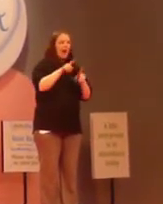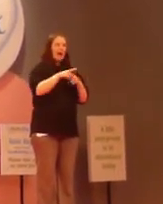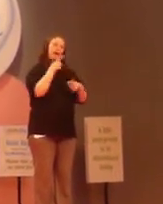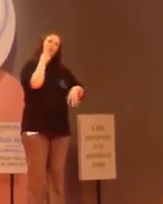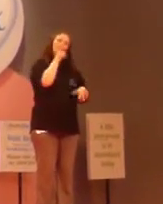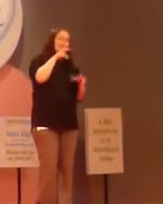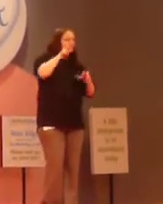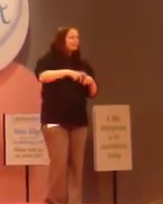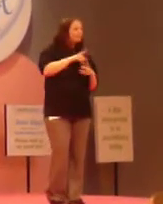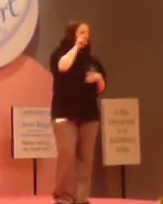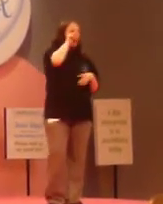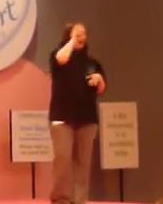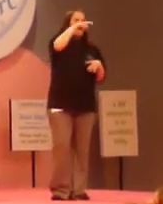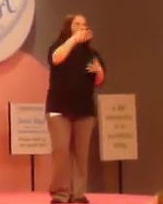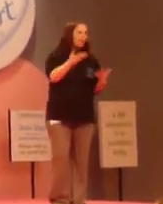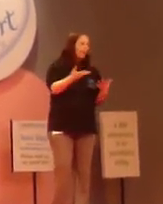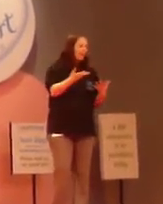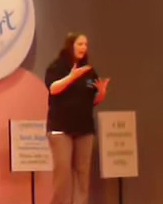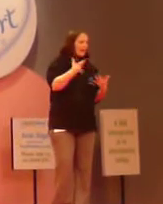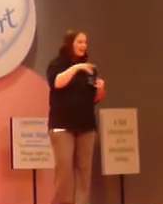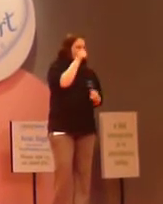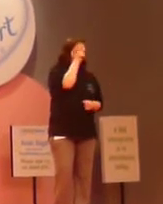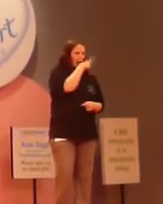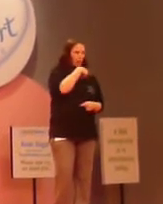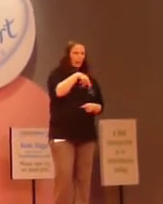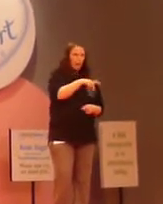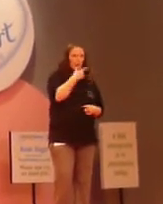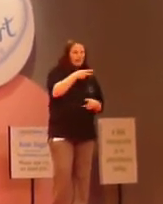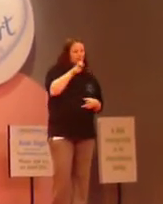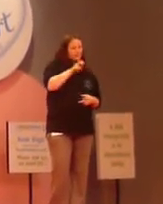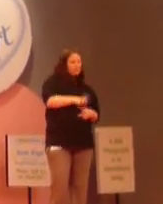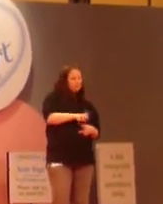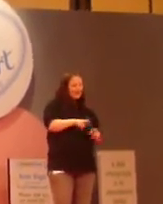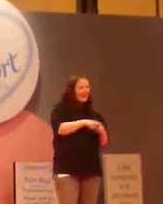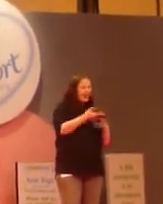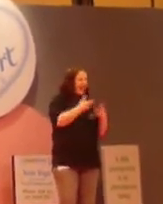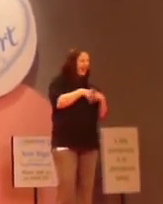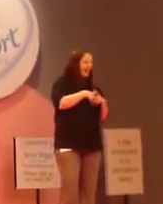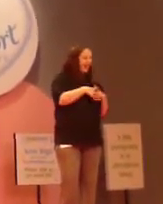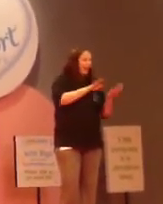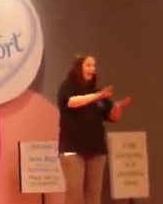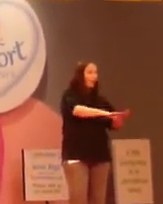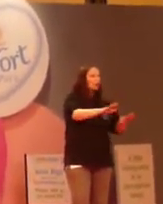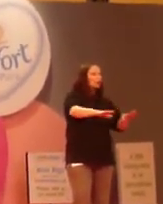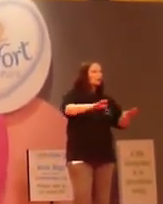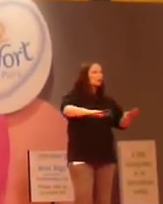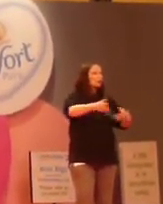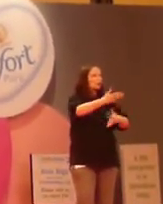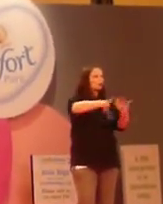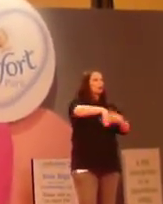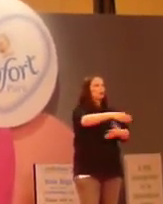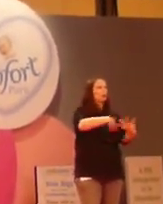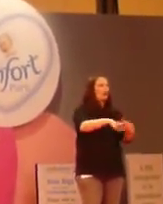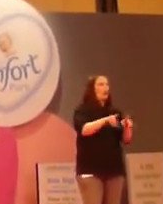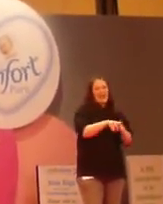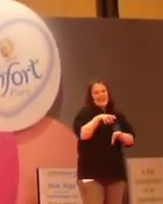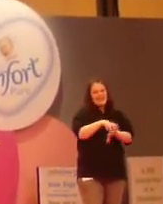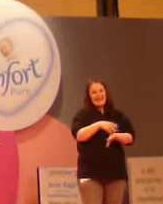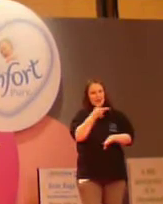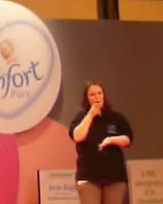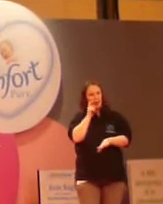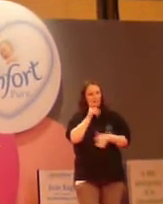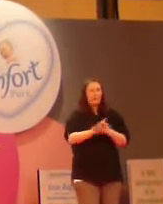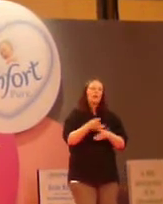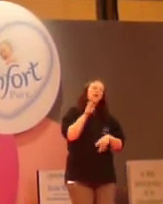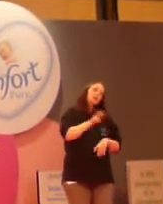spring out at you from nowhere. I mean, I don't know how many of you have sat there in those toddler groups that I've been talking about, and you've been having a cake and a coffee, and you're